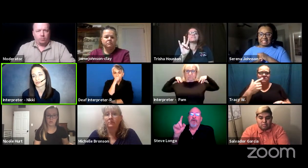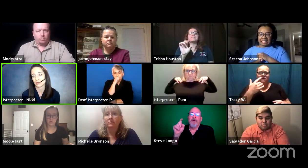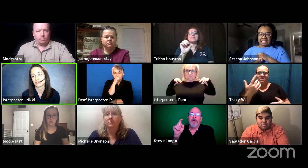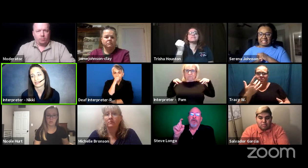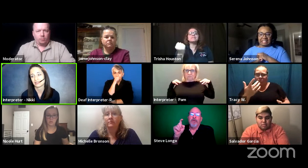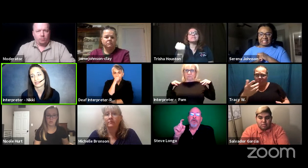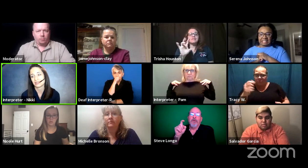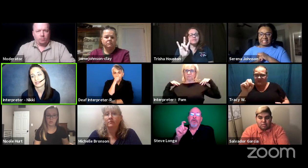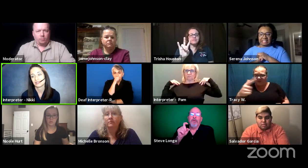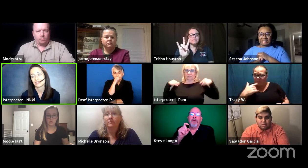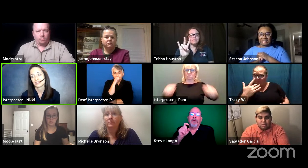well.